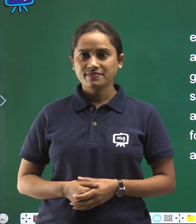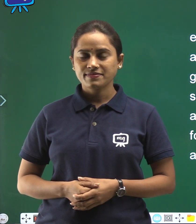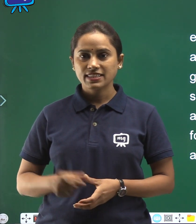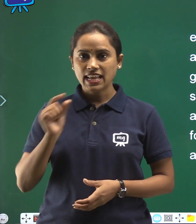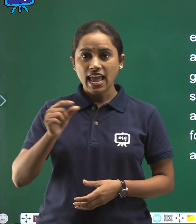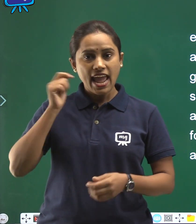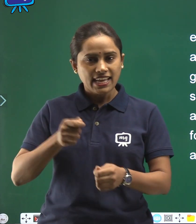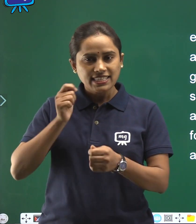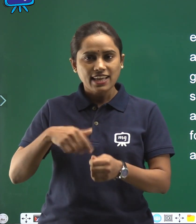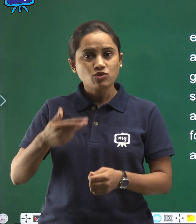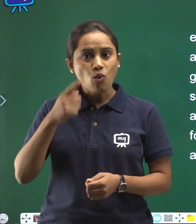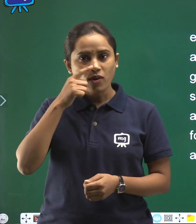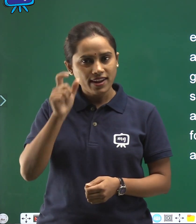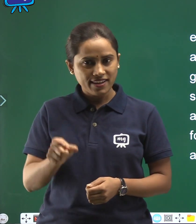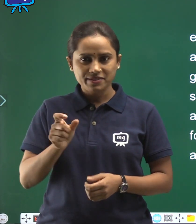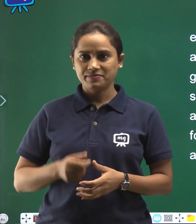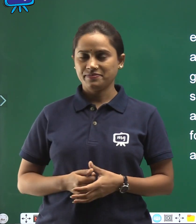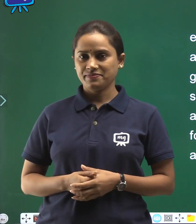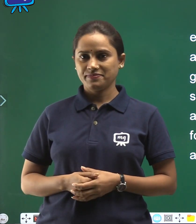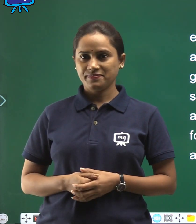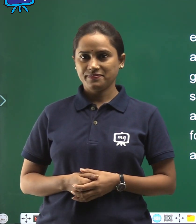exercised over her.